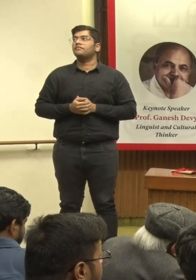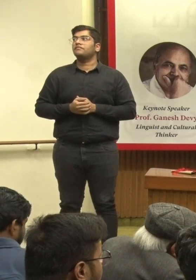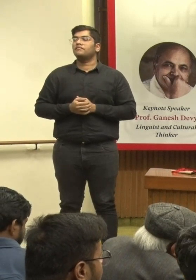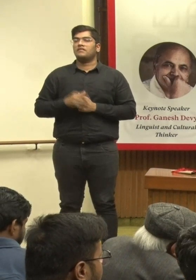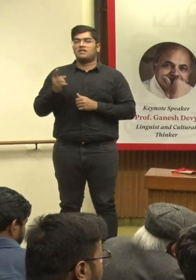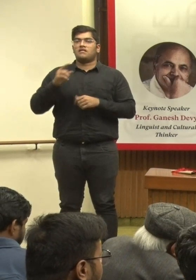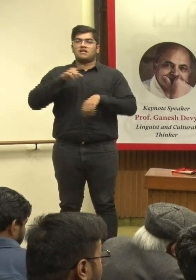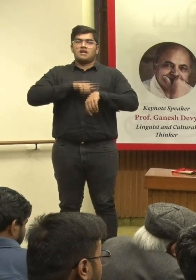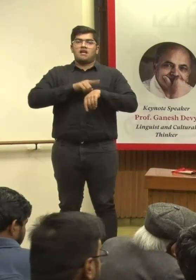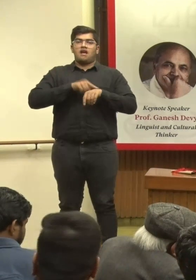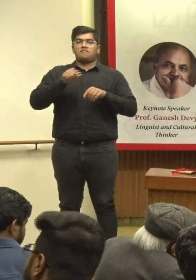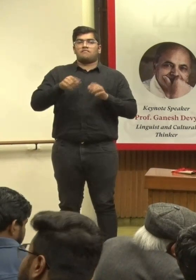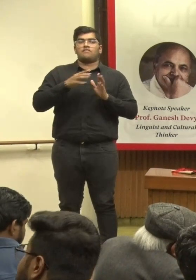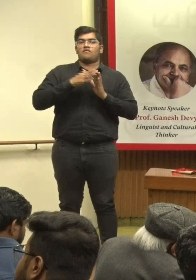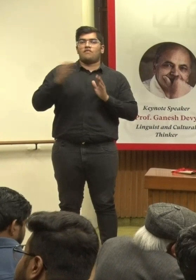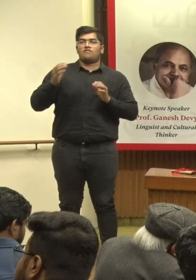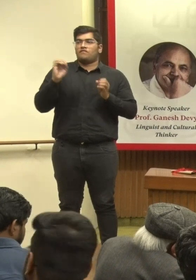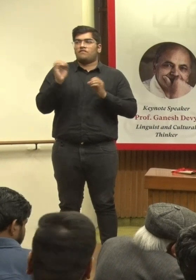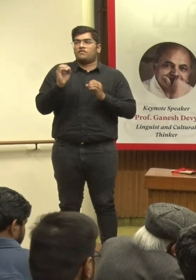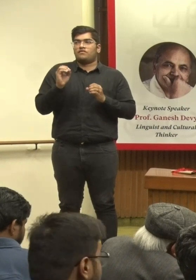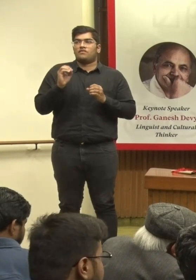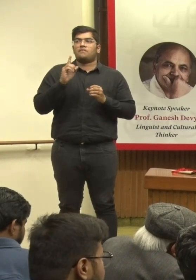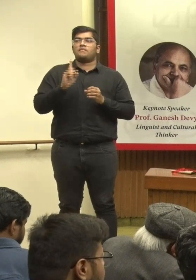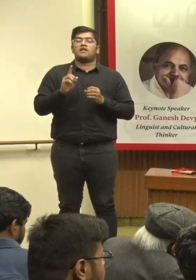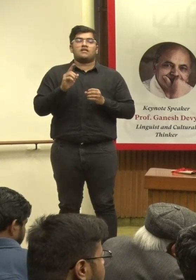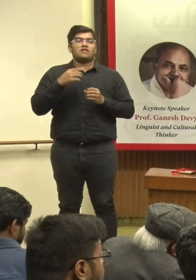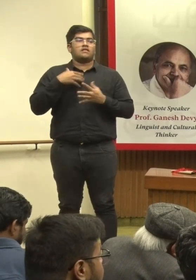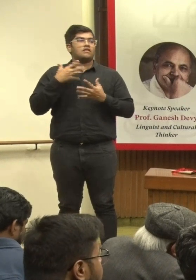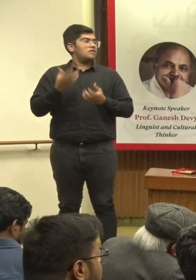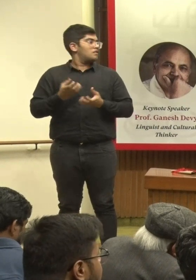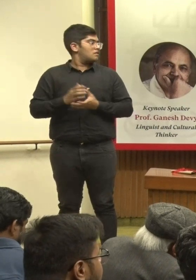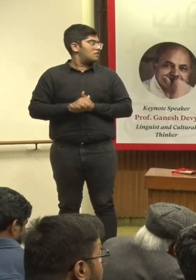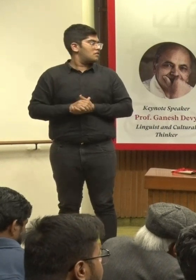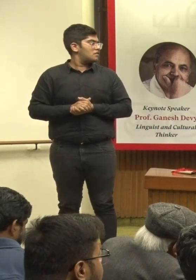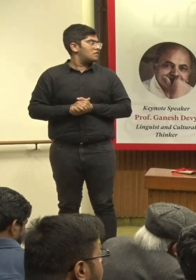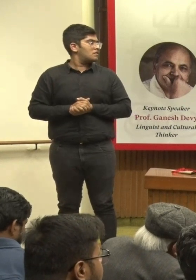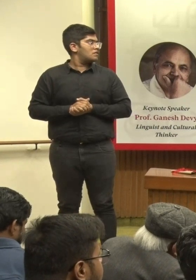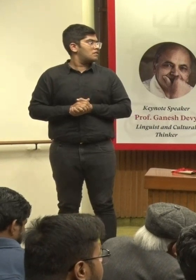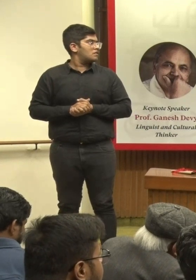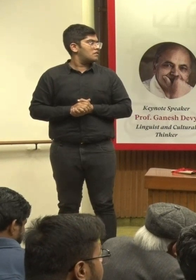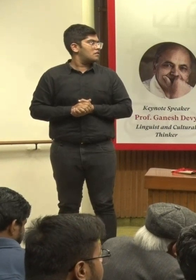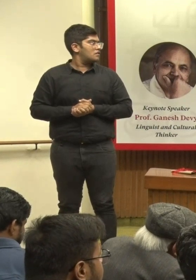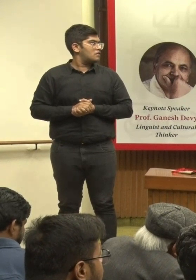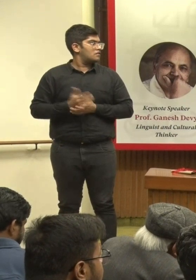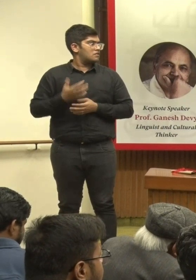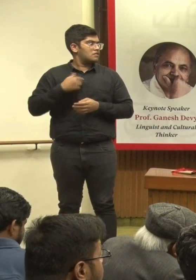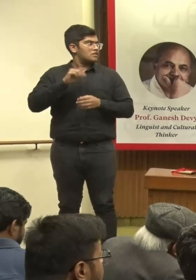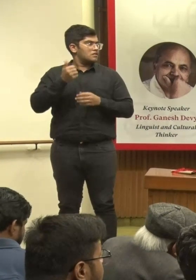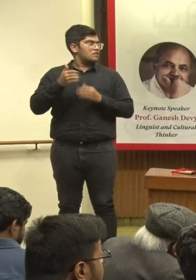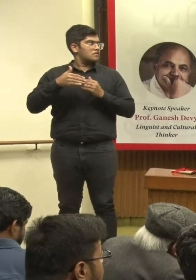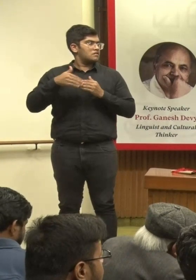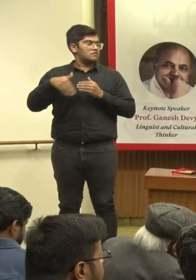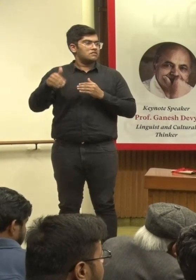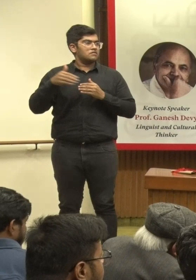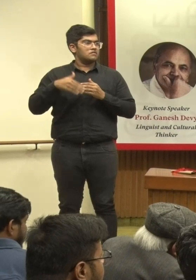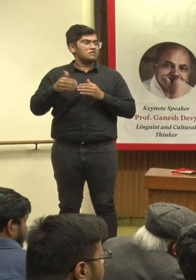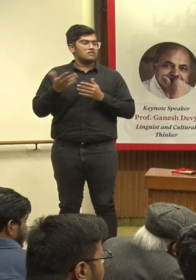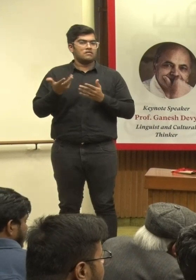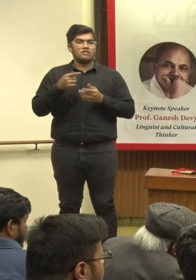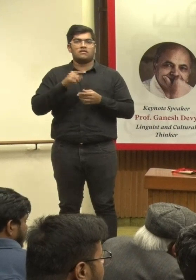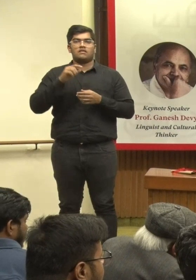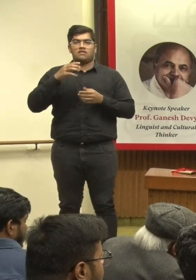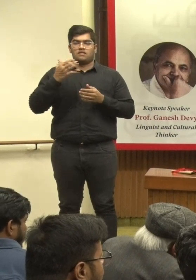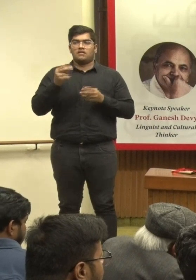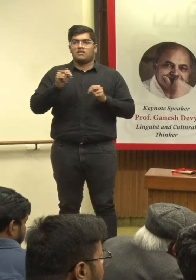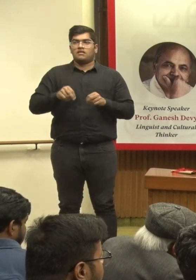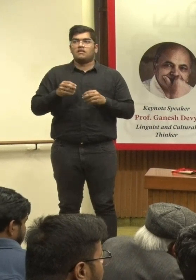not allowing me to elaborate on this, but are you sure? Yes. But you have to